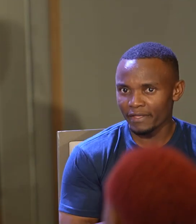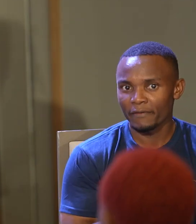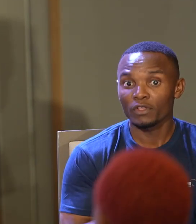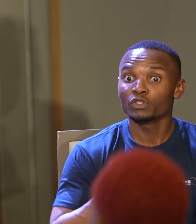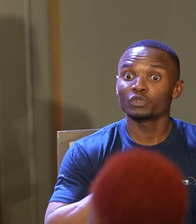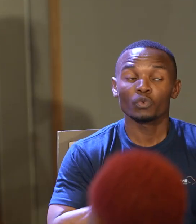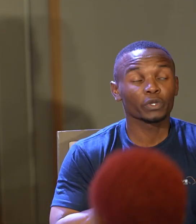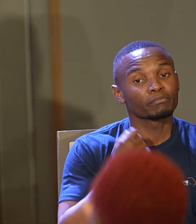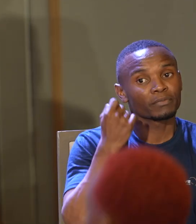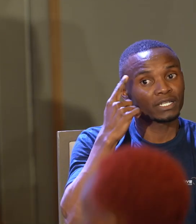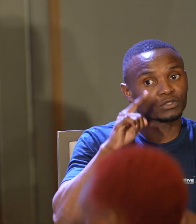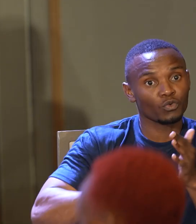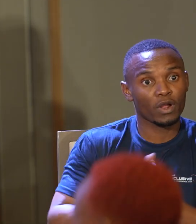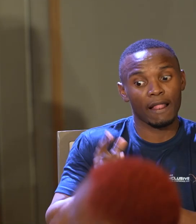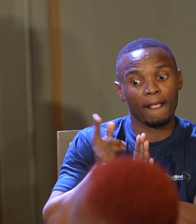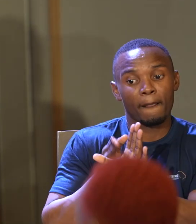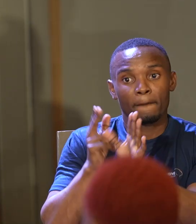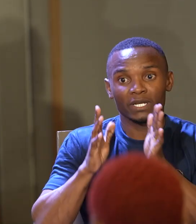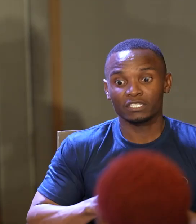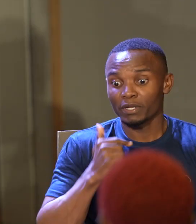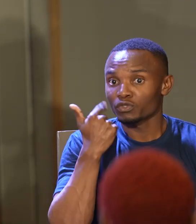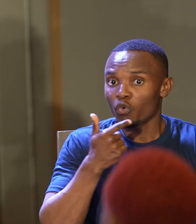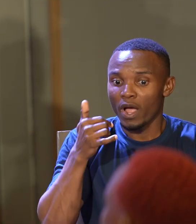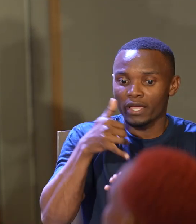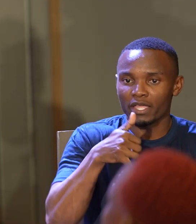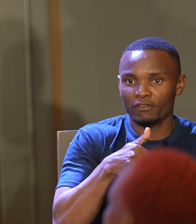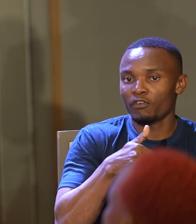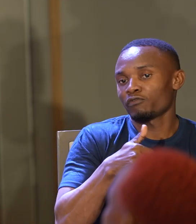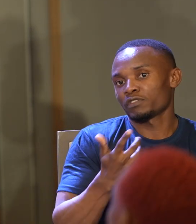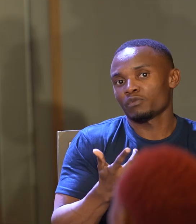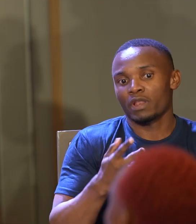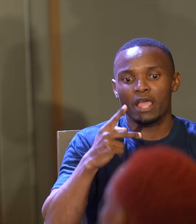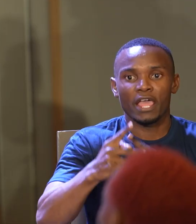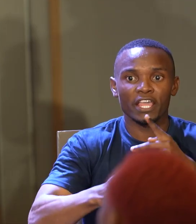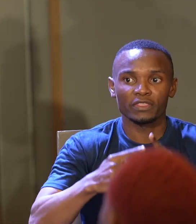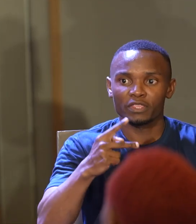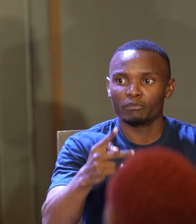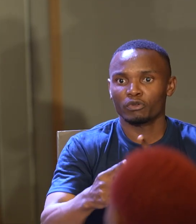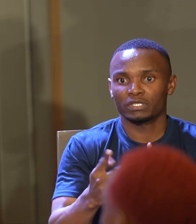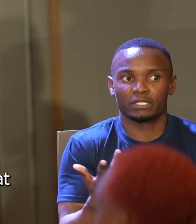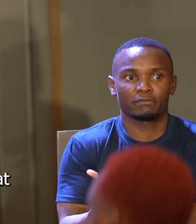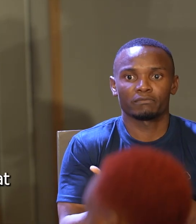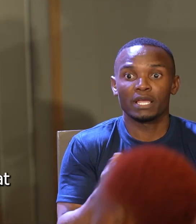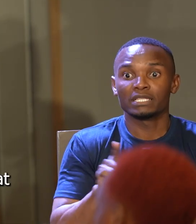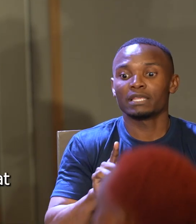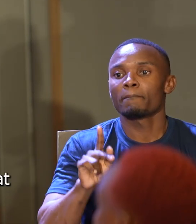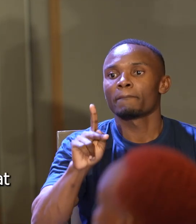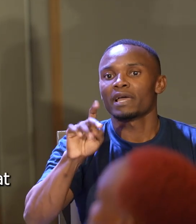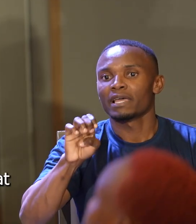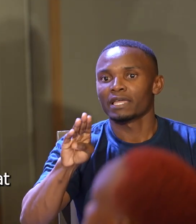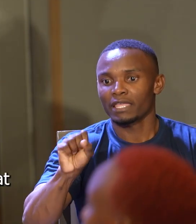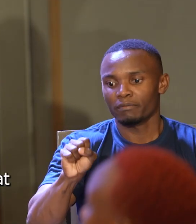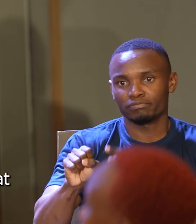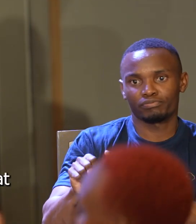We understood the participants who were involved in this process, of course, with the Kenya Bureau of Standards being